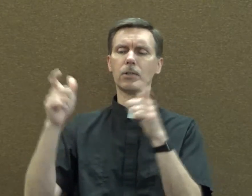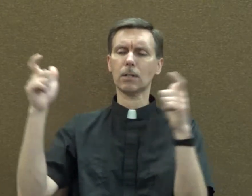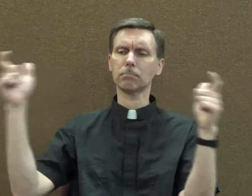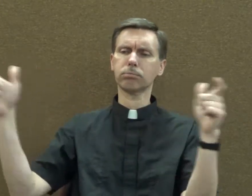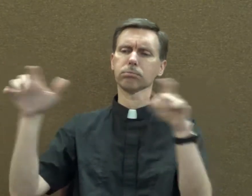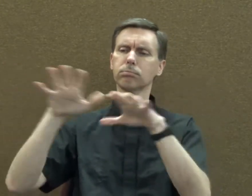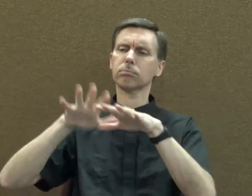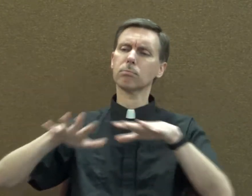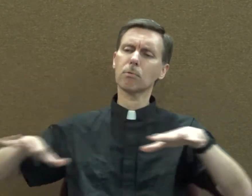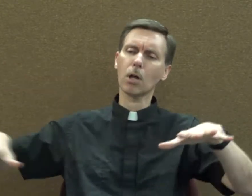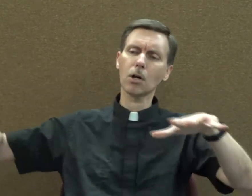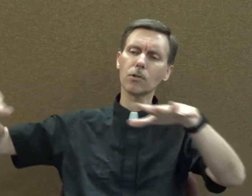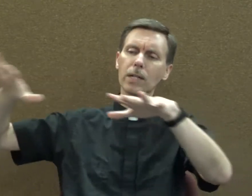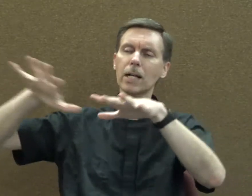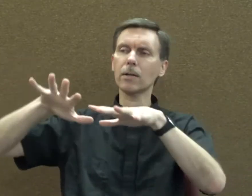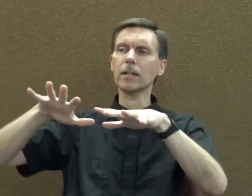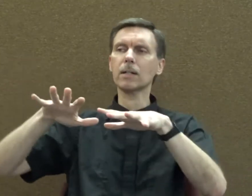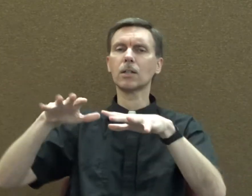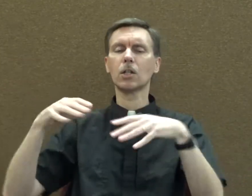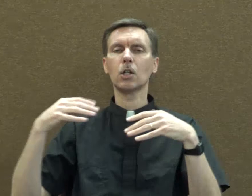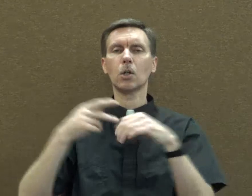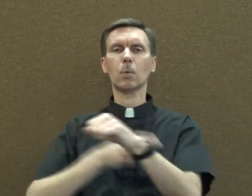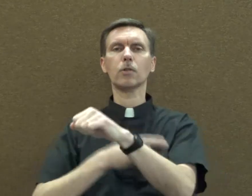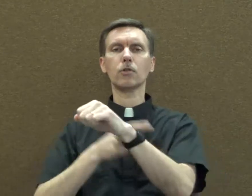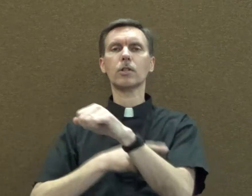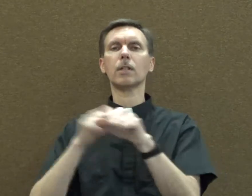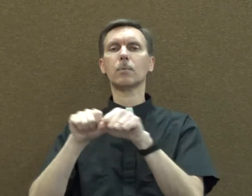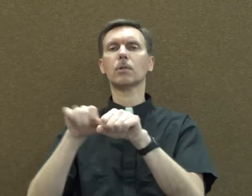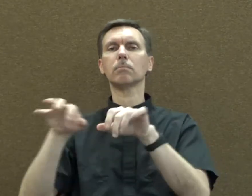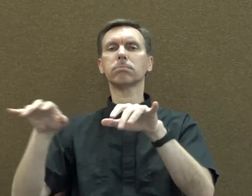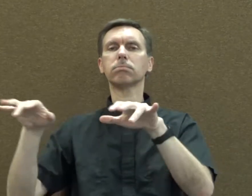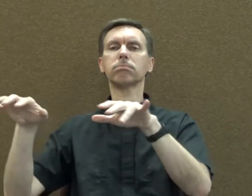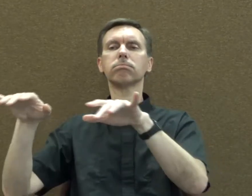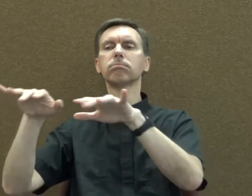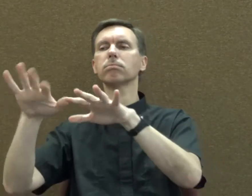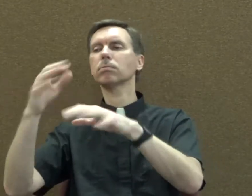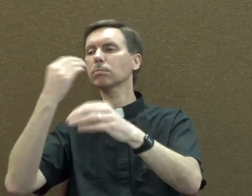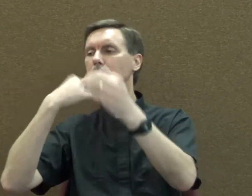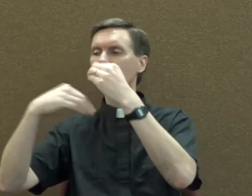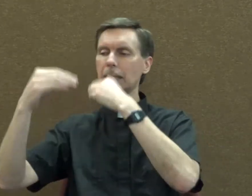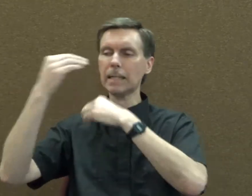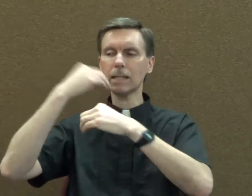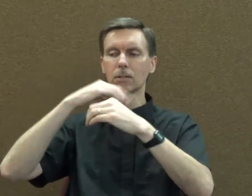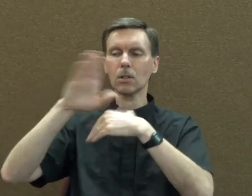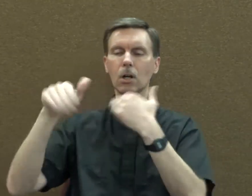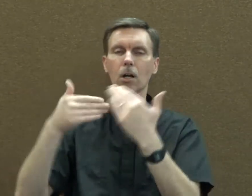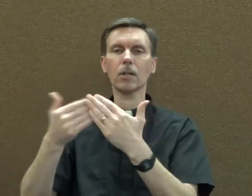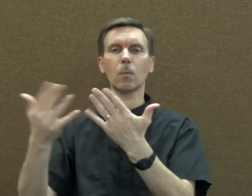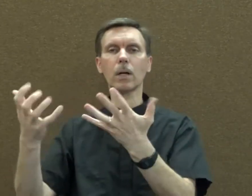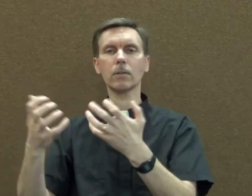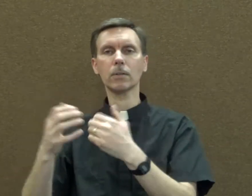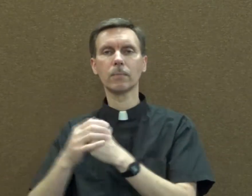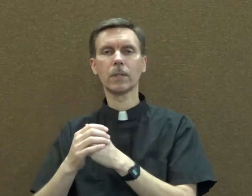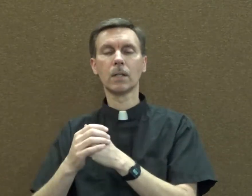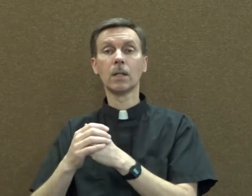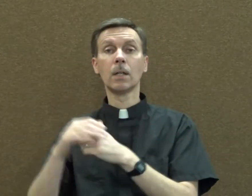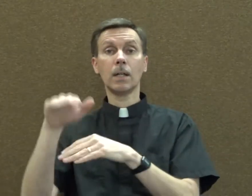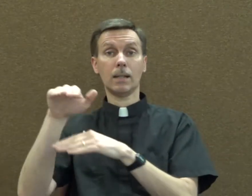some large area where the sheep could eat all they want. Then